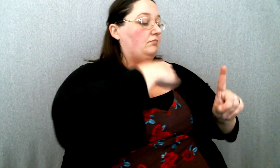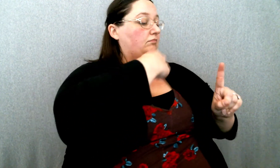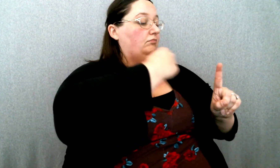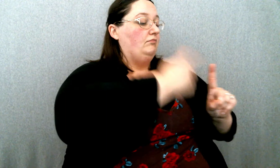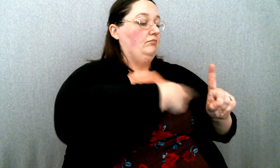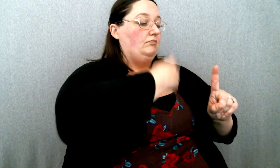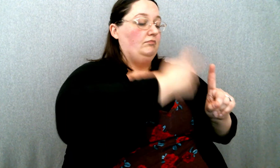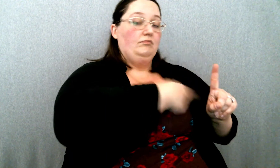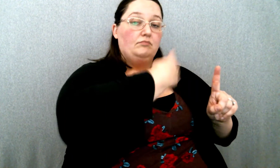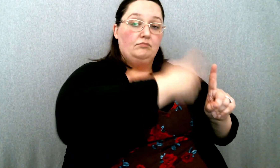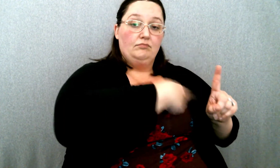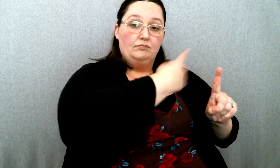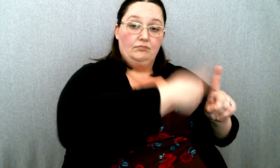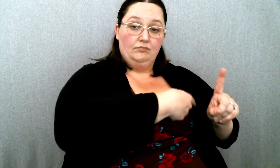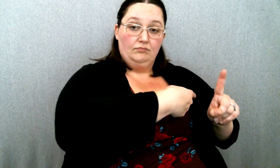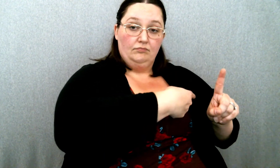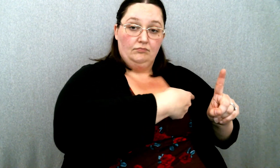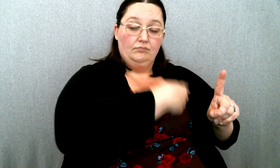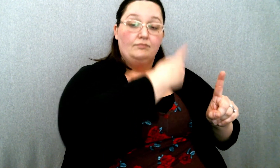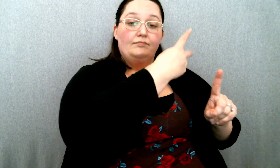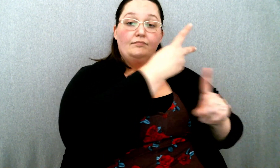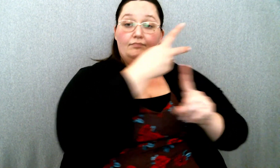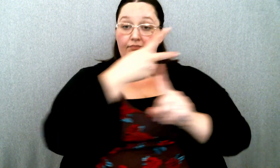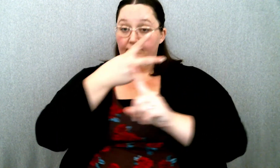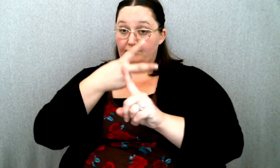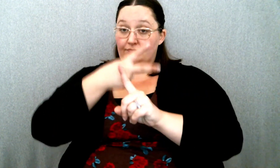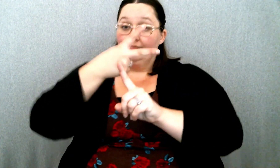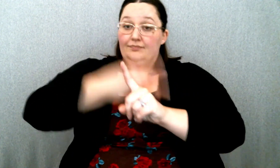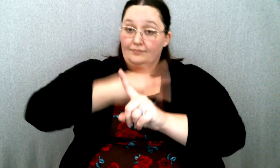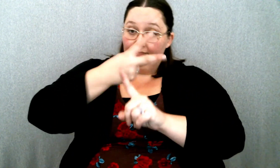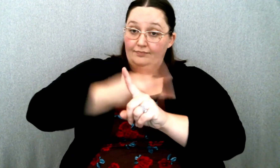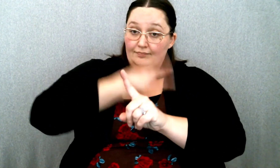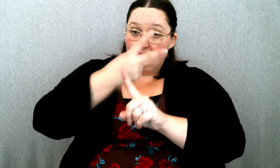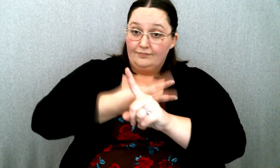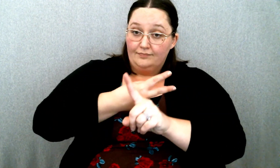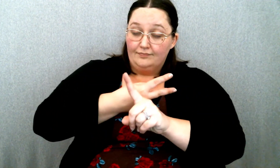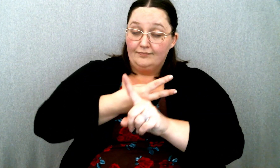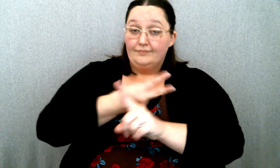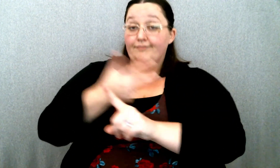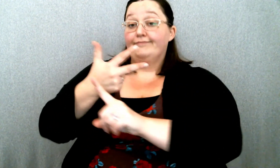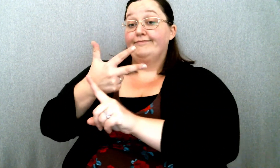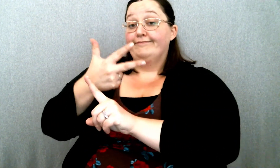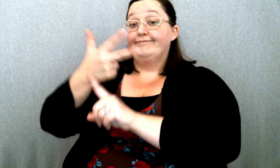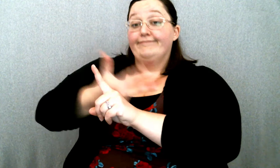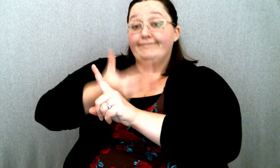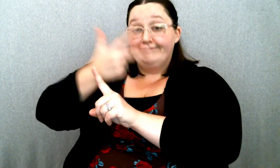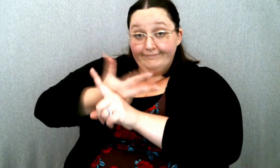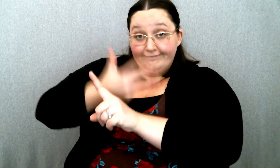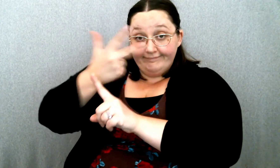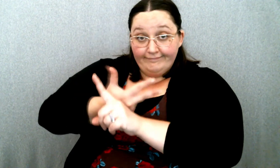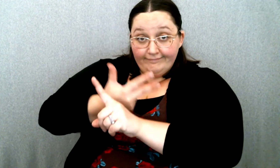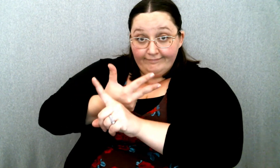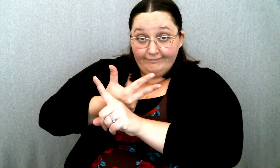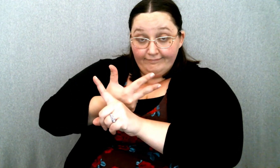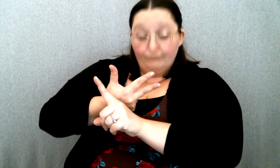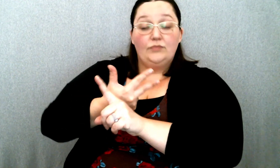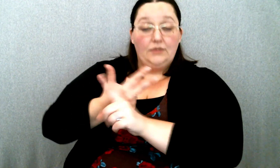With month, you will repeat it every month, every 2 months, every 3 months. It's that